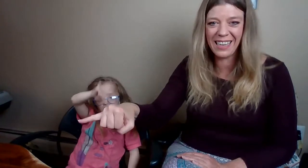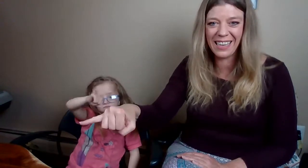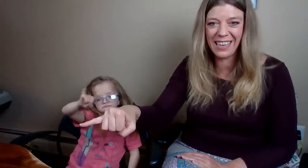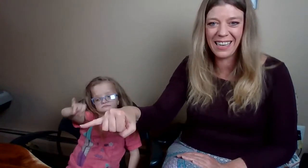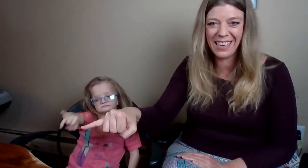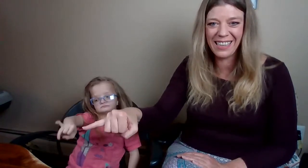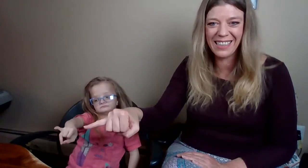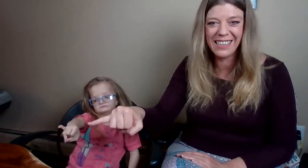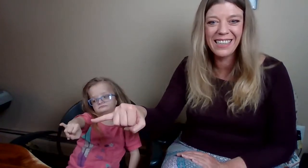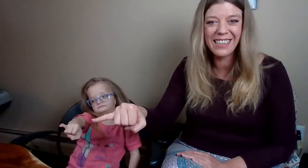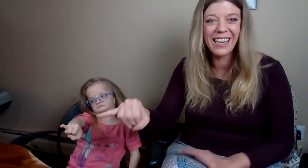mm.